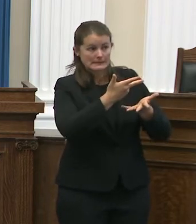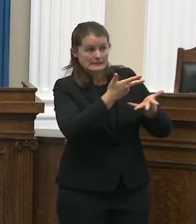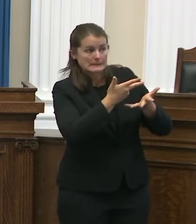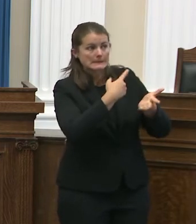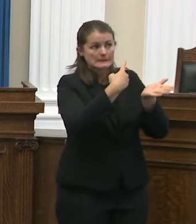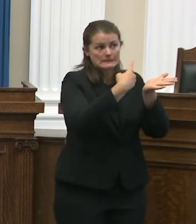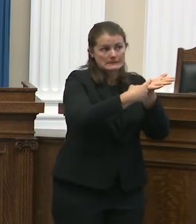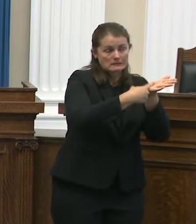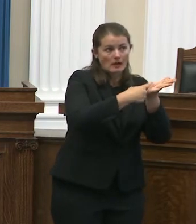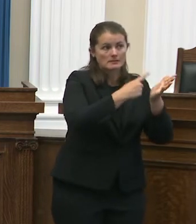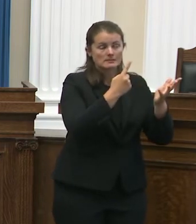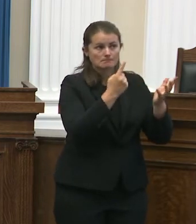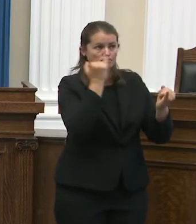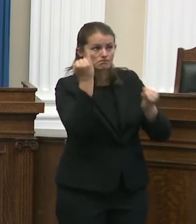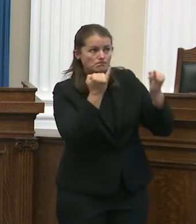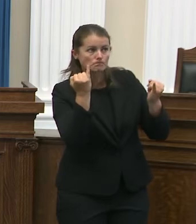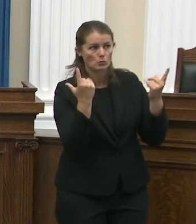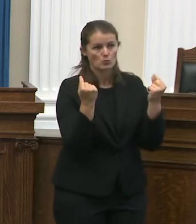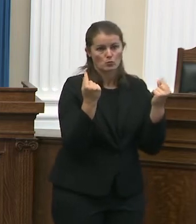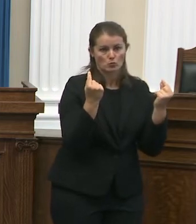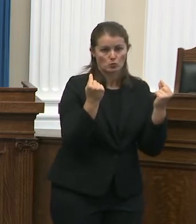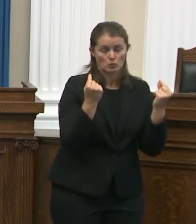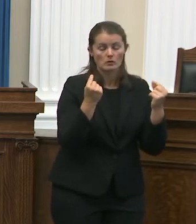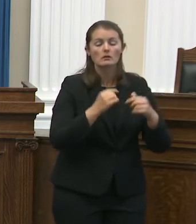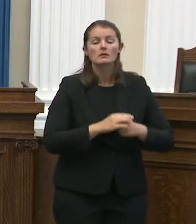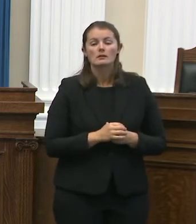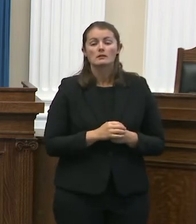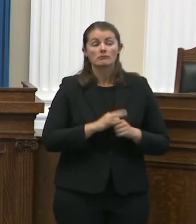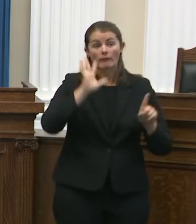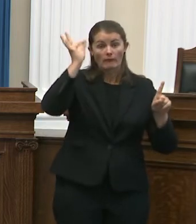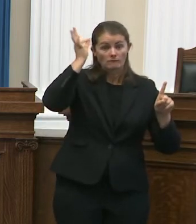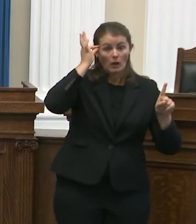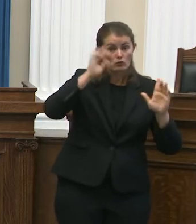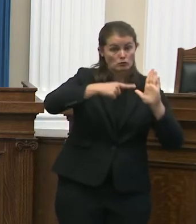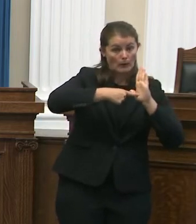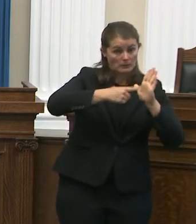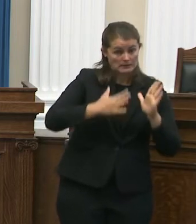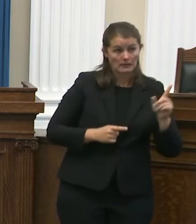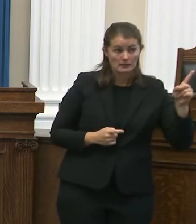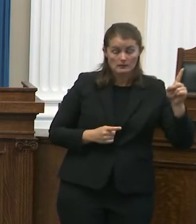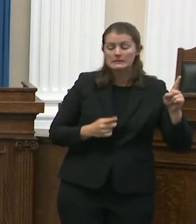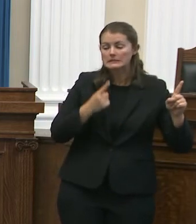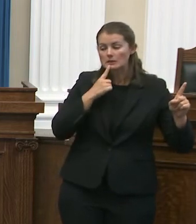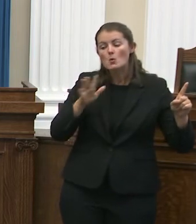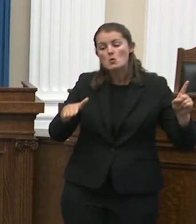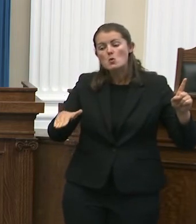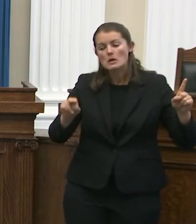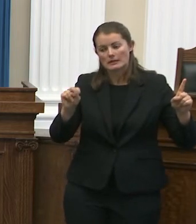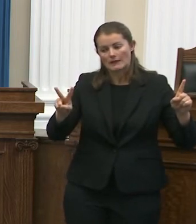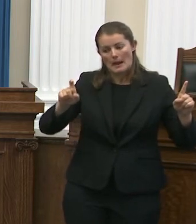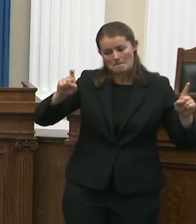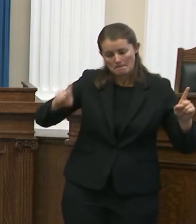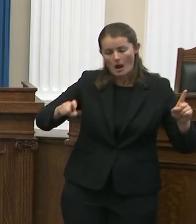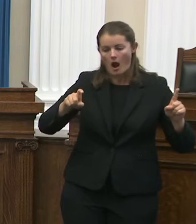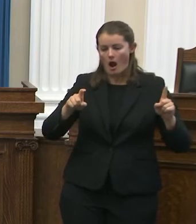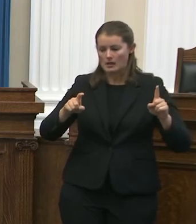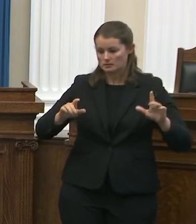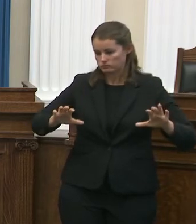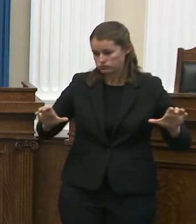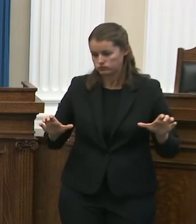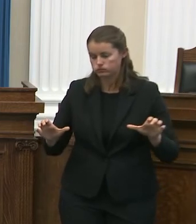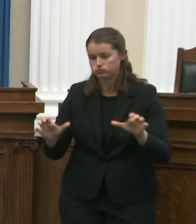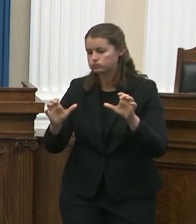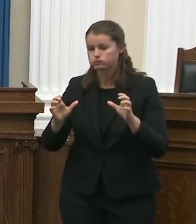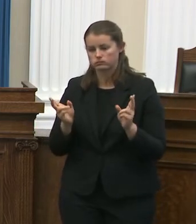states' data as guides, the federal representatives advised us that if Nevada did not take swift policy action